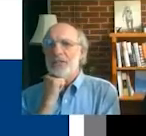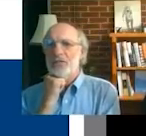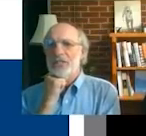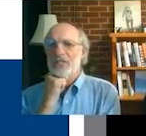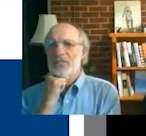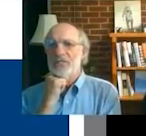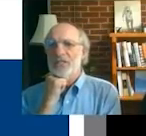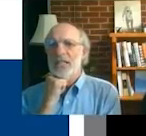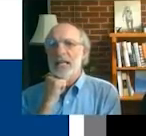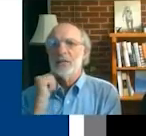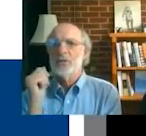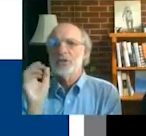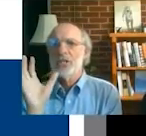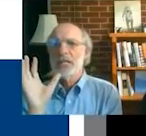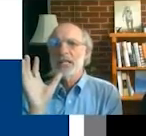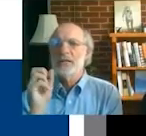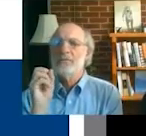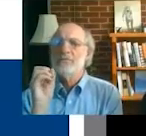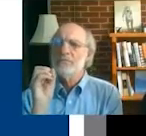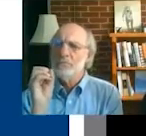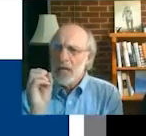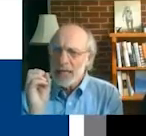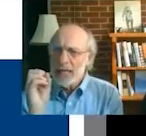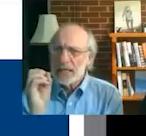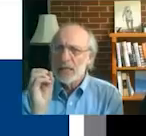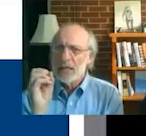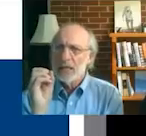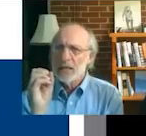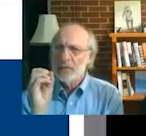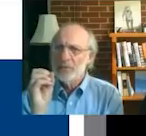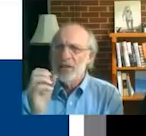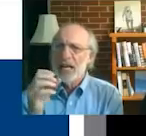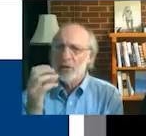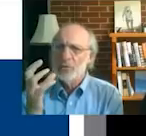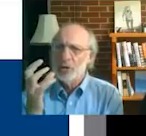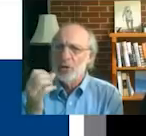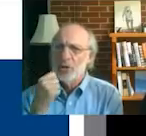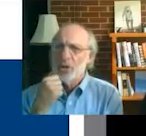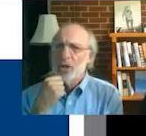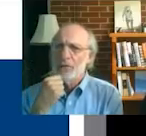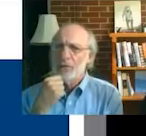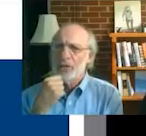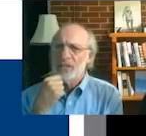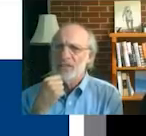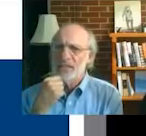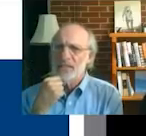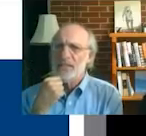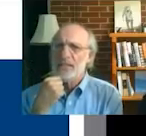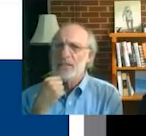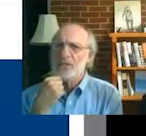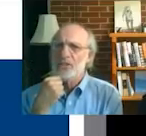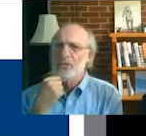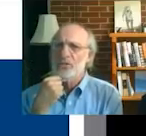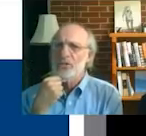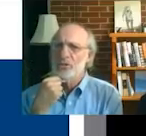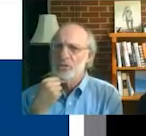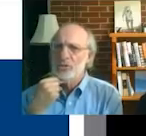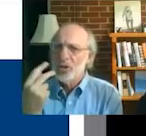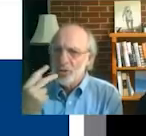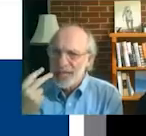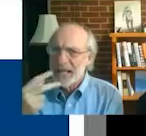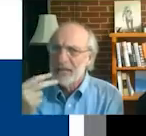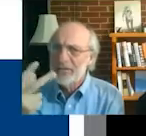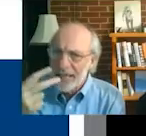the characteristics of sign language that make it valuable for assisting students